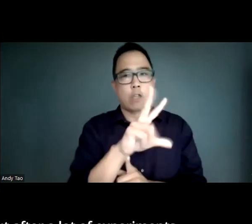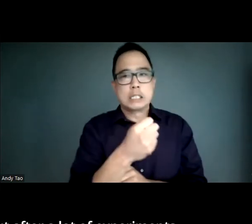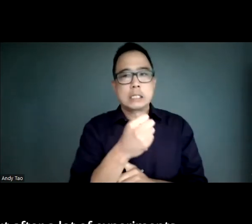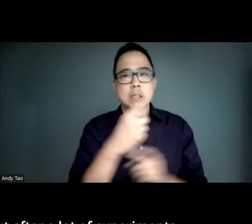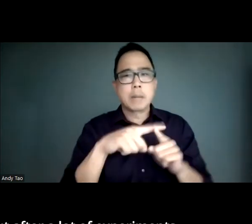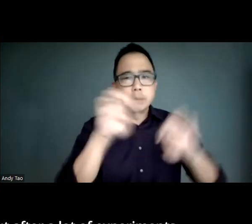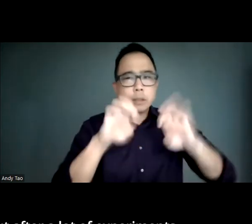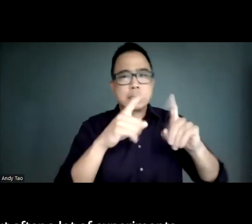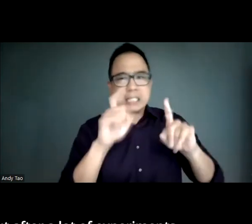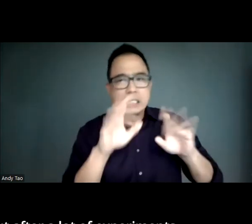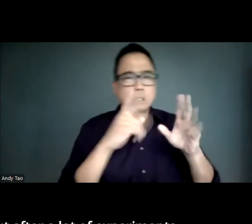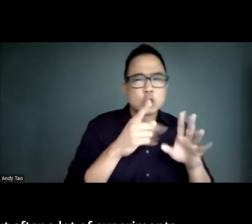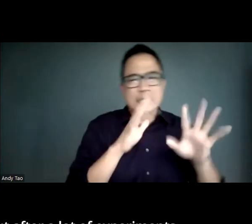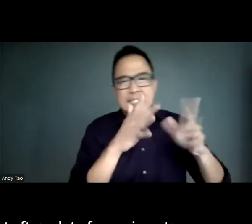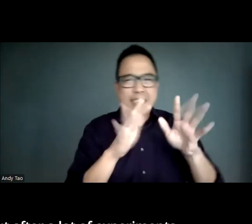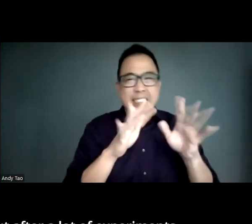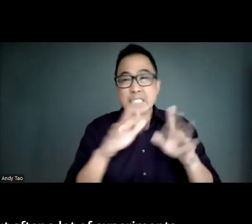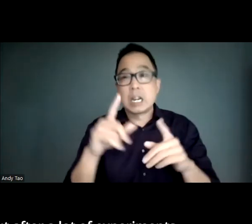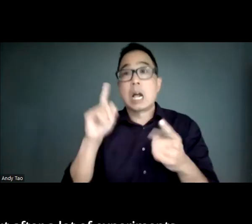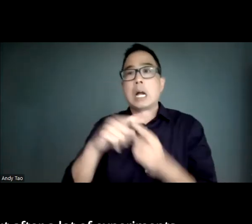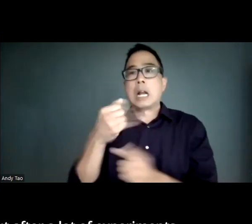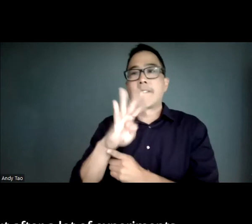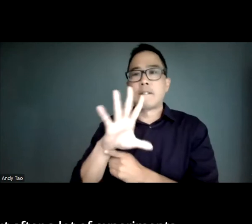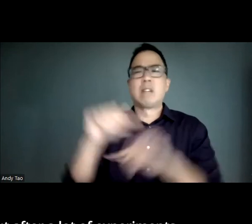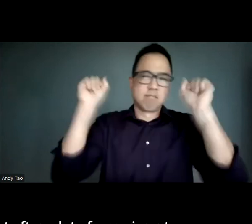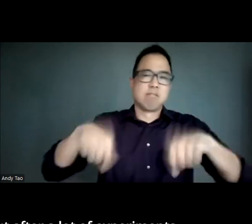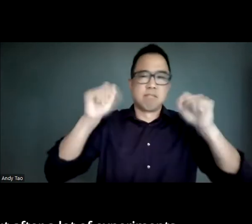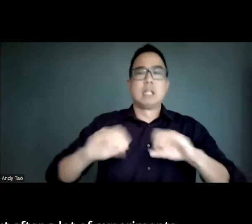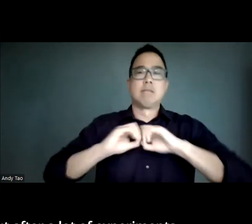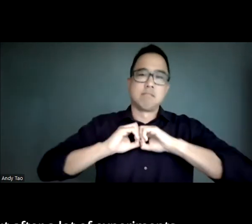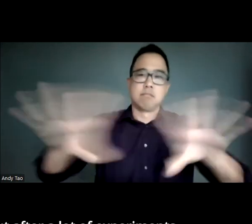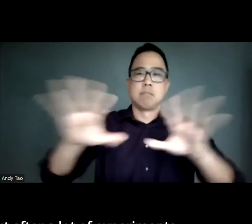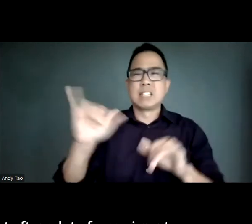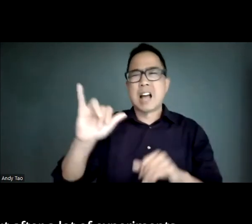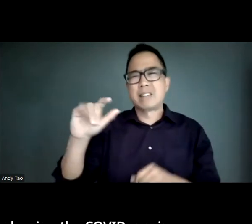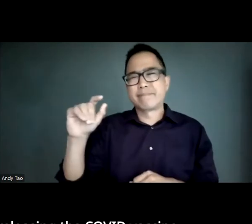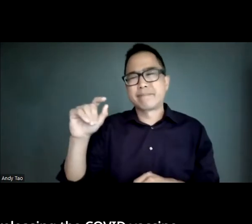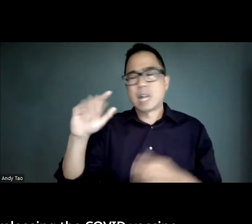For the Spanish flu, they didn't have vaccines until